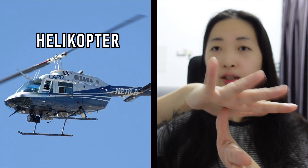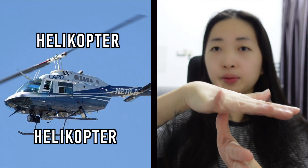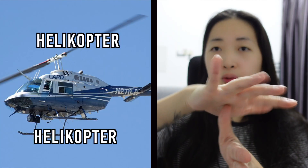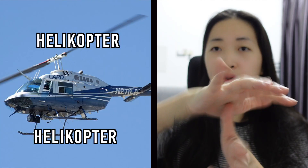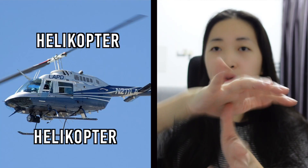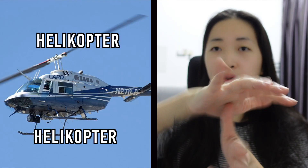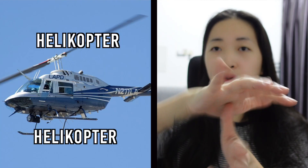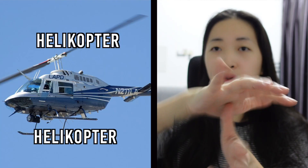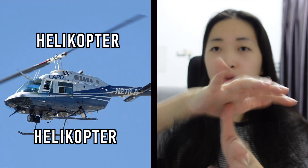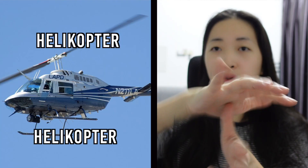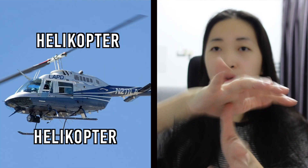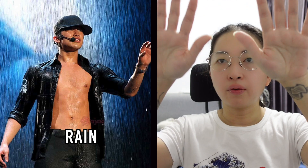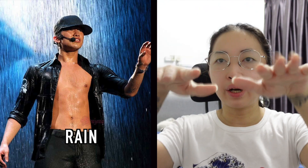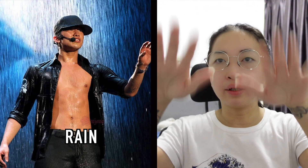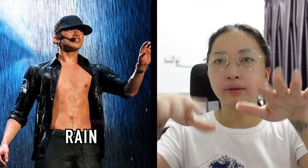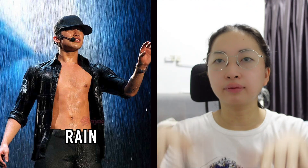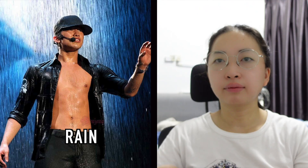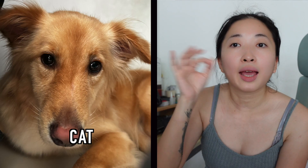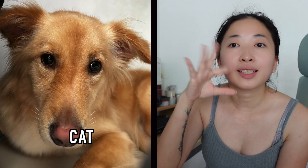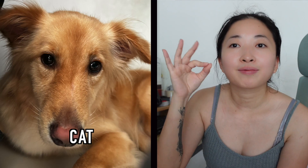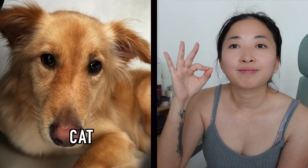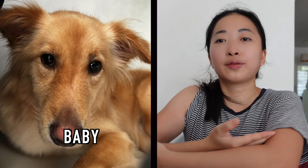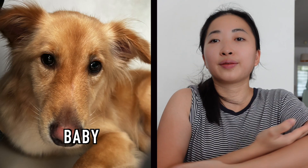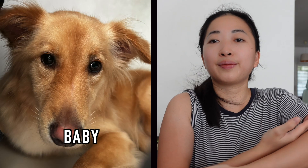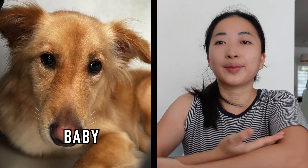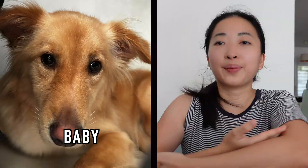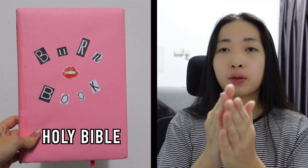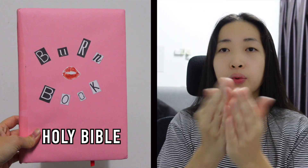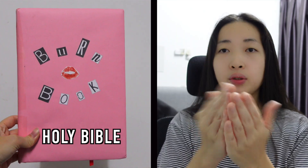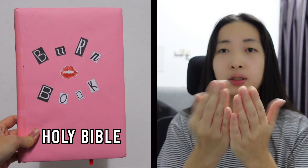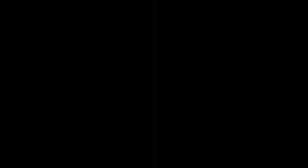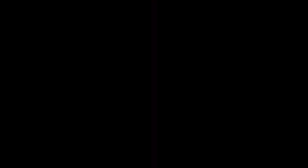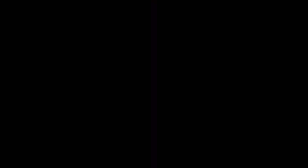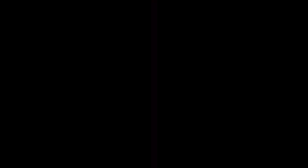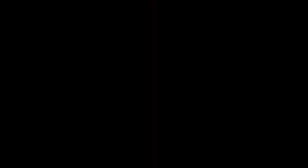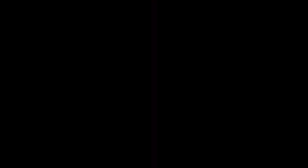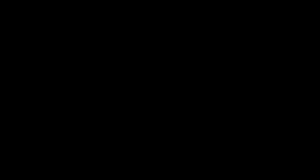helicopter, helicopter, rain, cat, baby, book, gay.